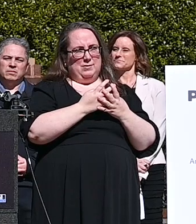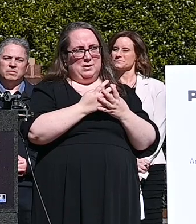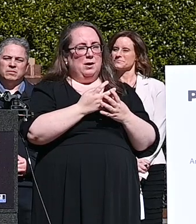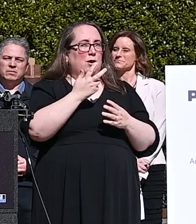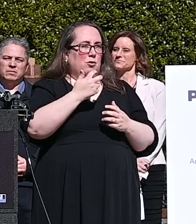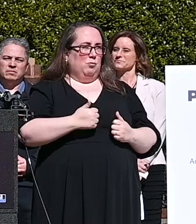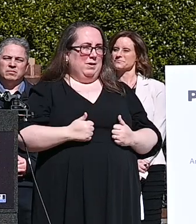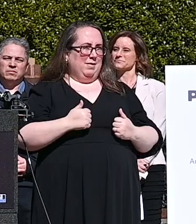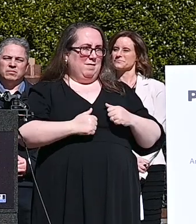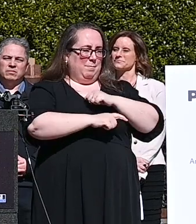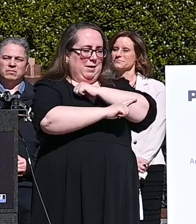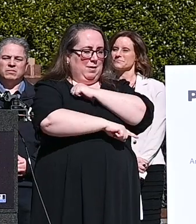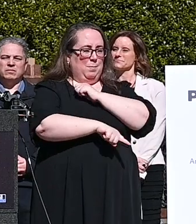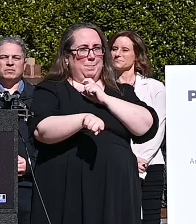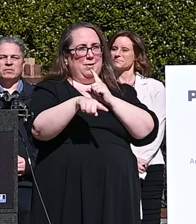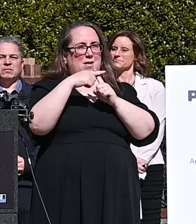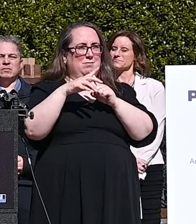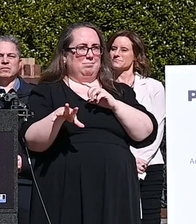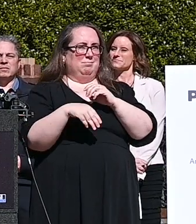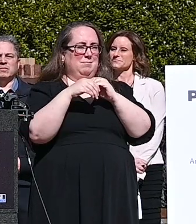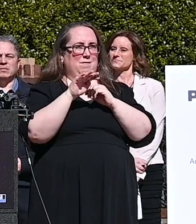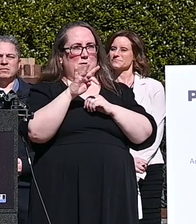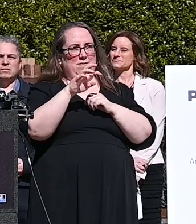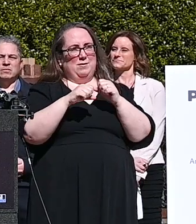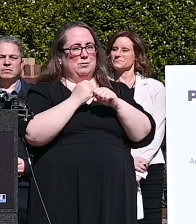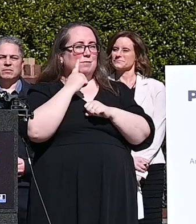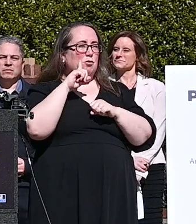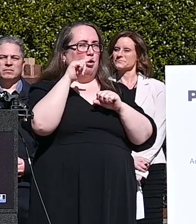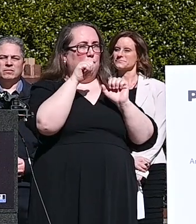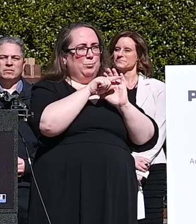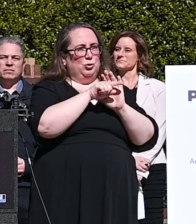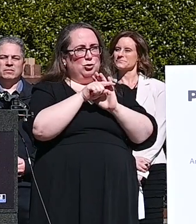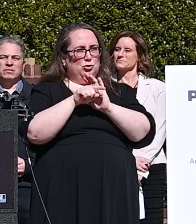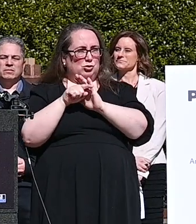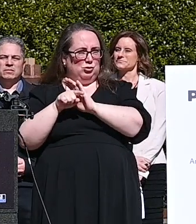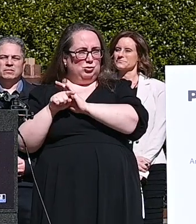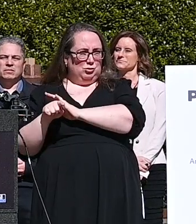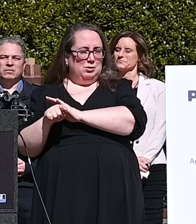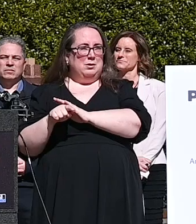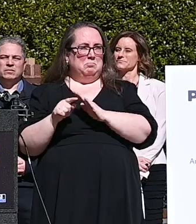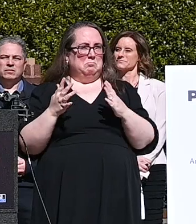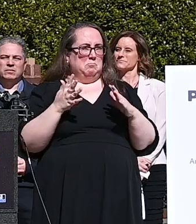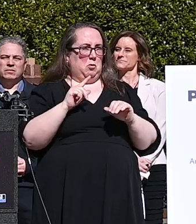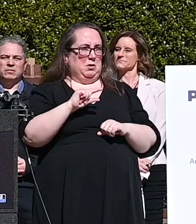life sentences plus 45 years for other murders, which he was convicted for.